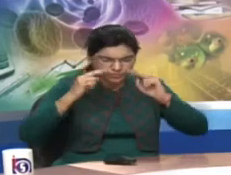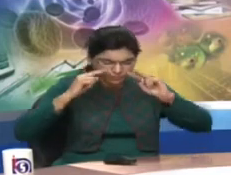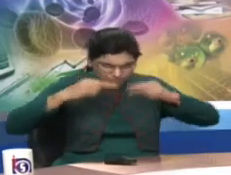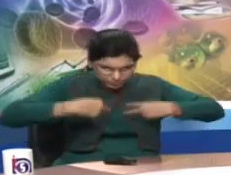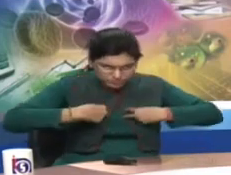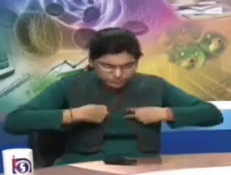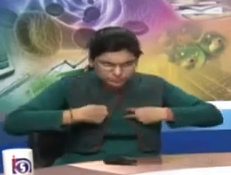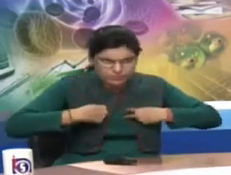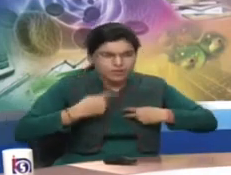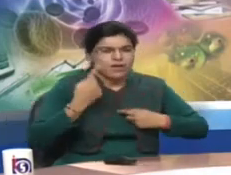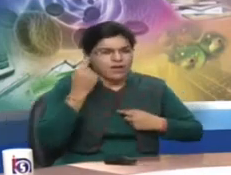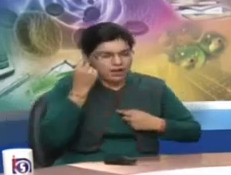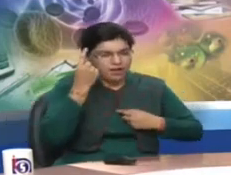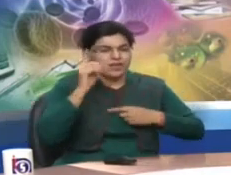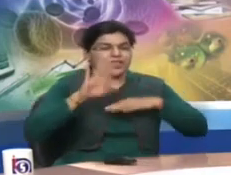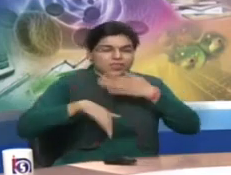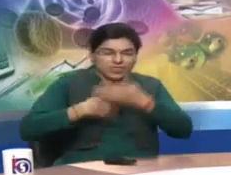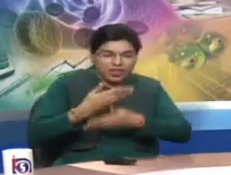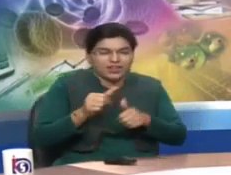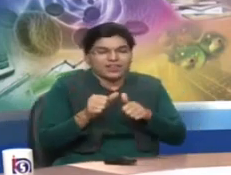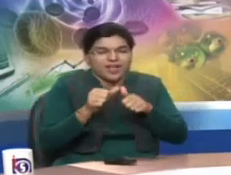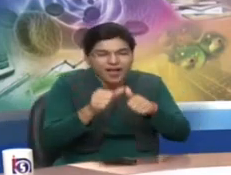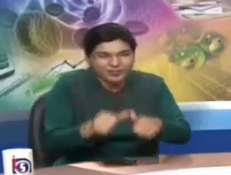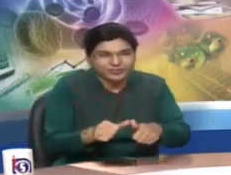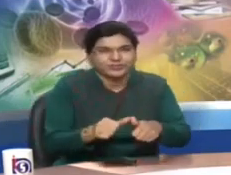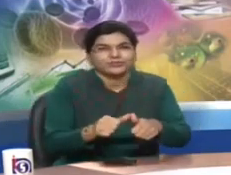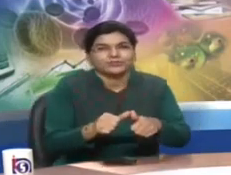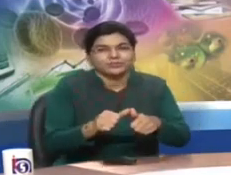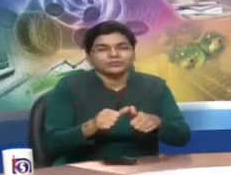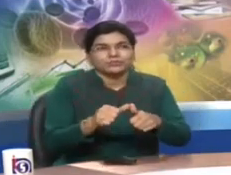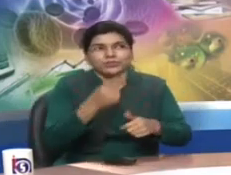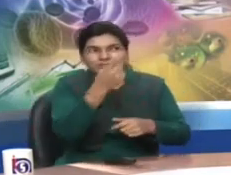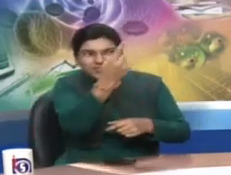You advise that I should think before answering the papers?